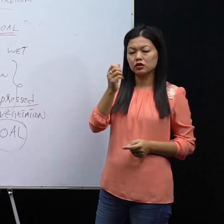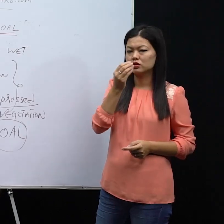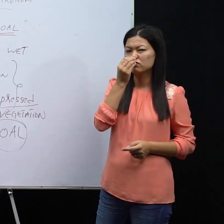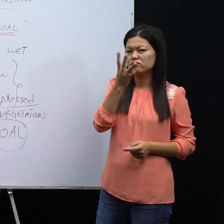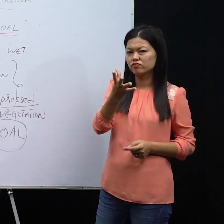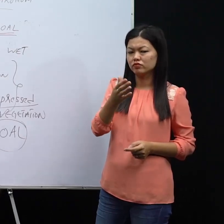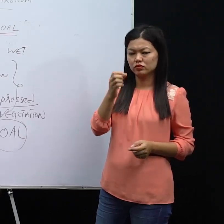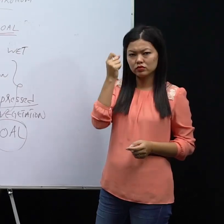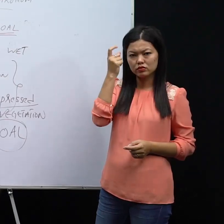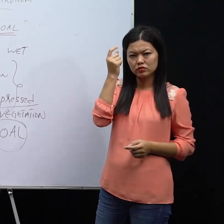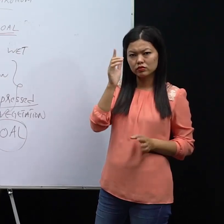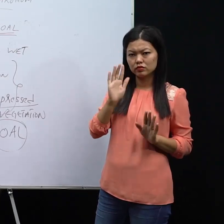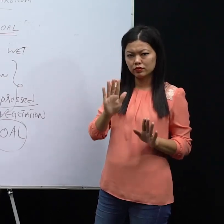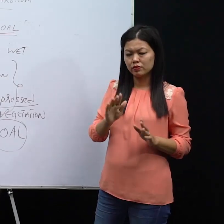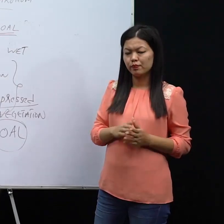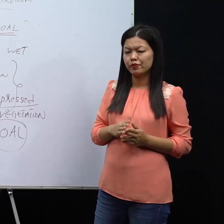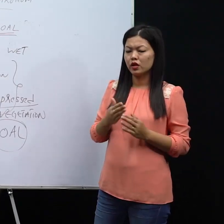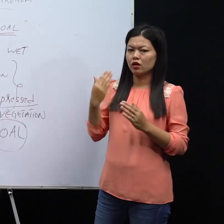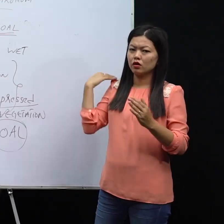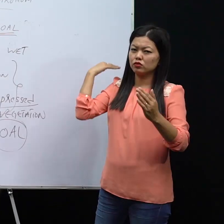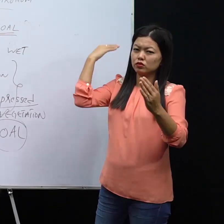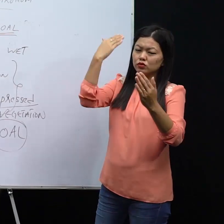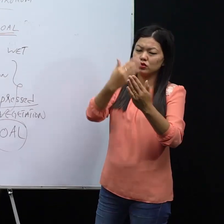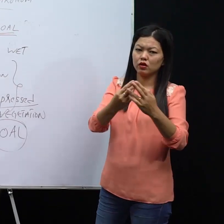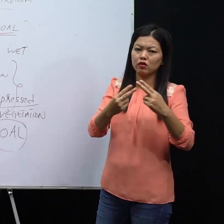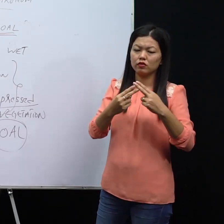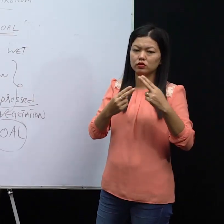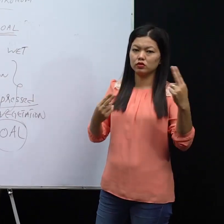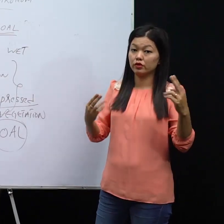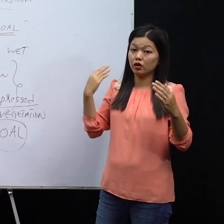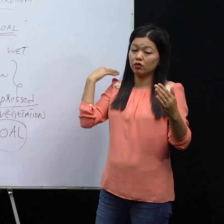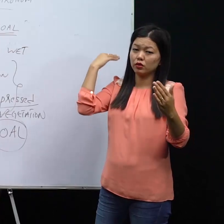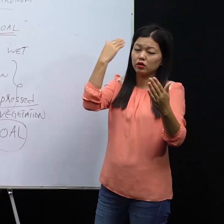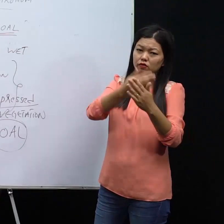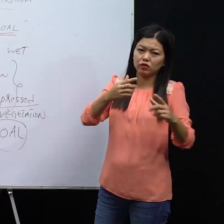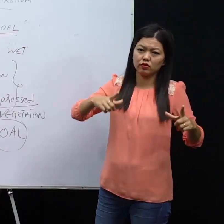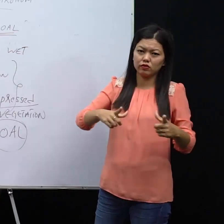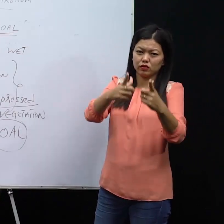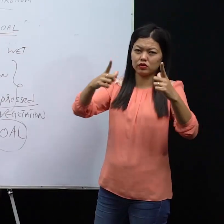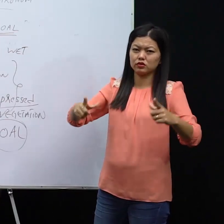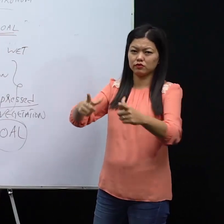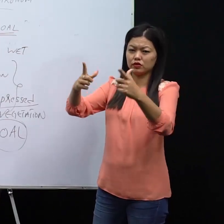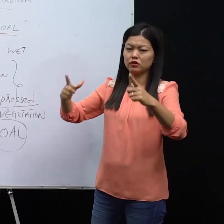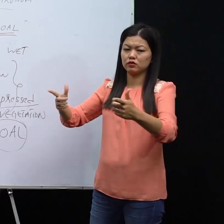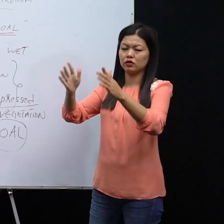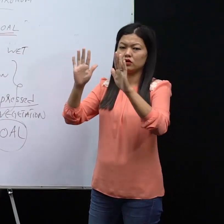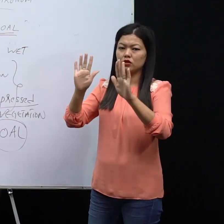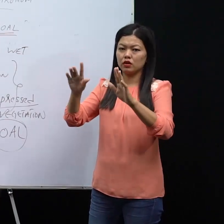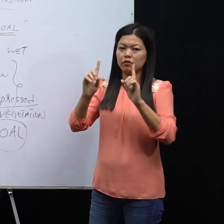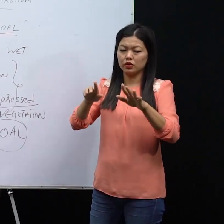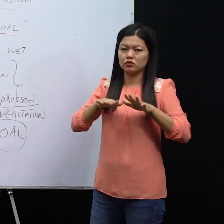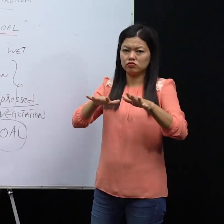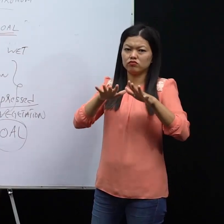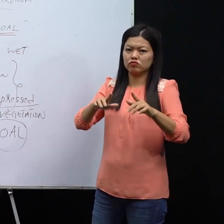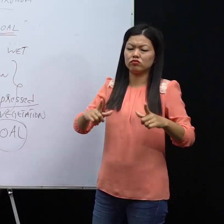simple. Now, there was a forest, and then due to natural factors such as any of these, it got buried inside, and then because